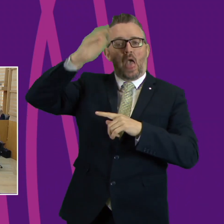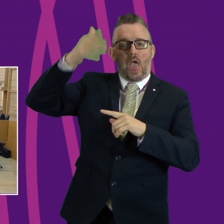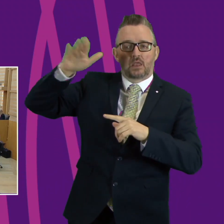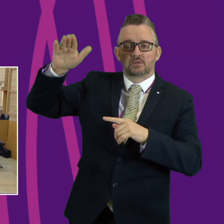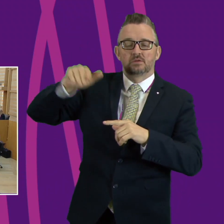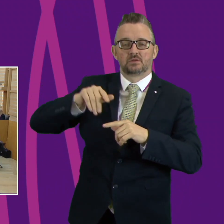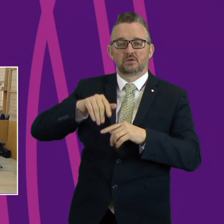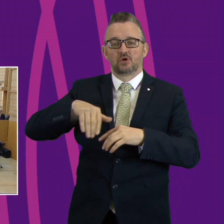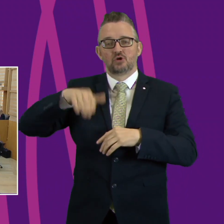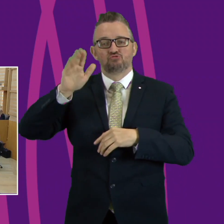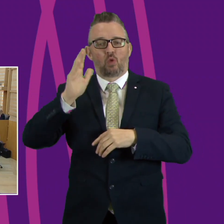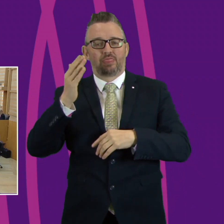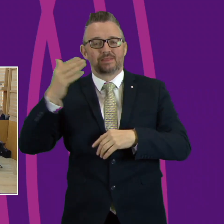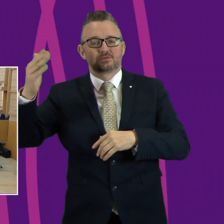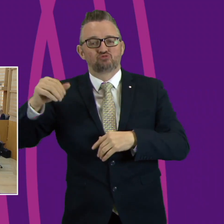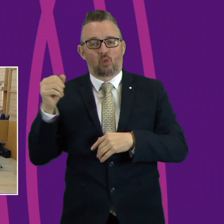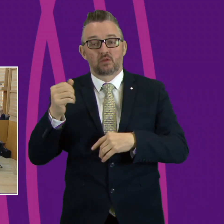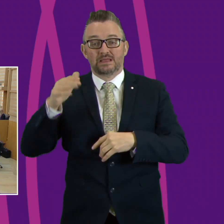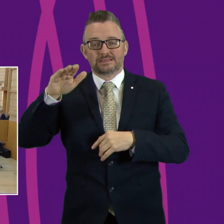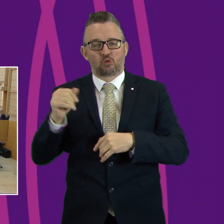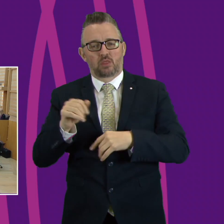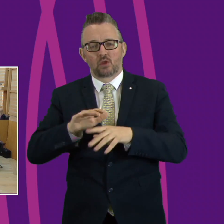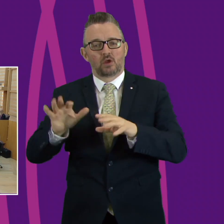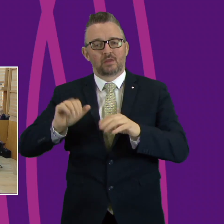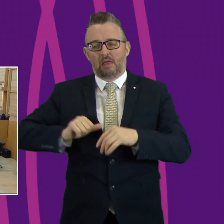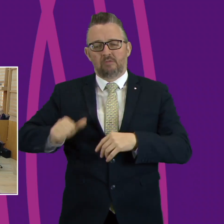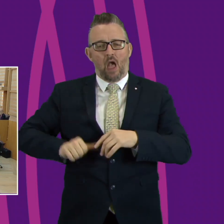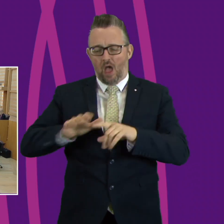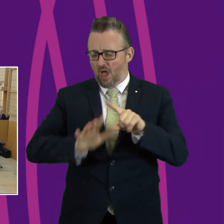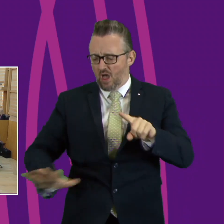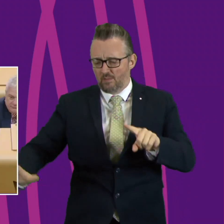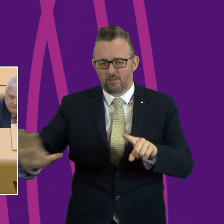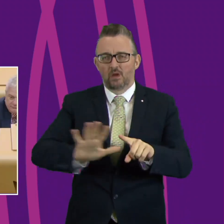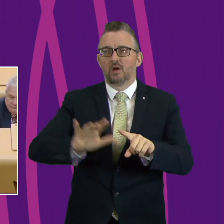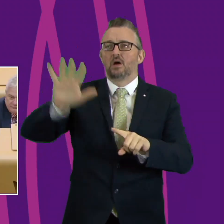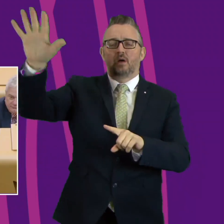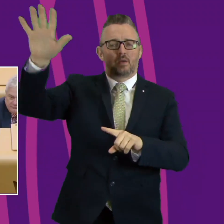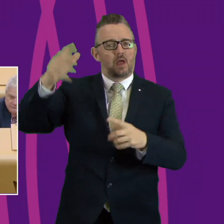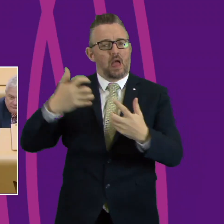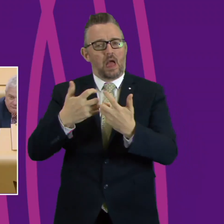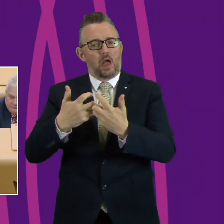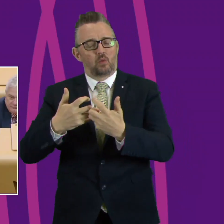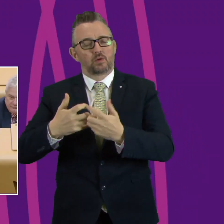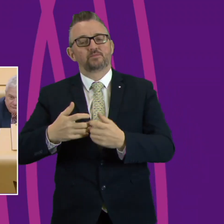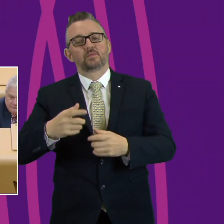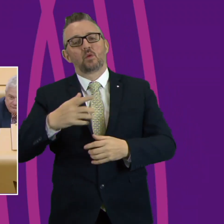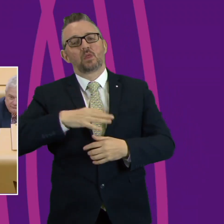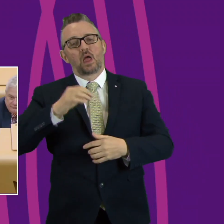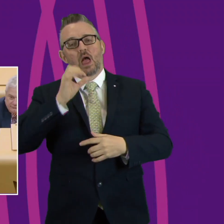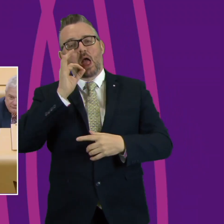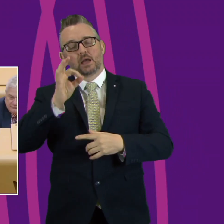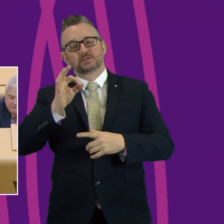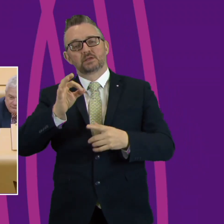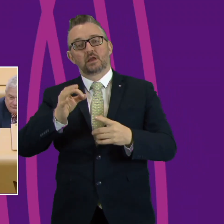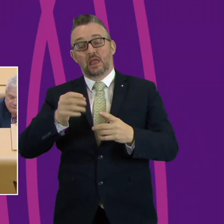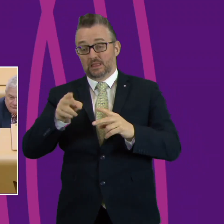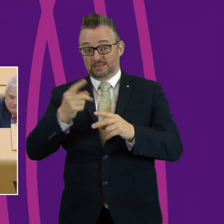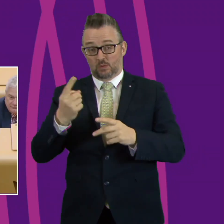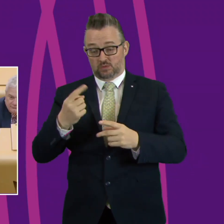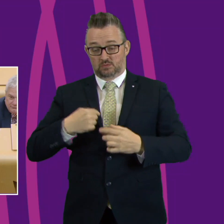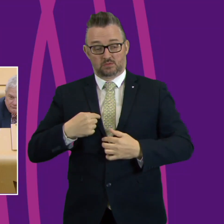North East, as well as the south of Scotland. Does the Health Secretary know what is the maximum amount of time that somebody would have to